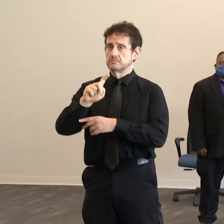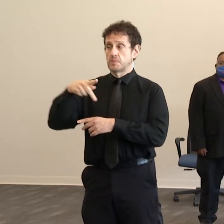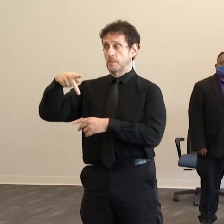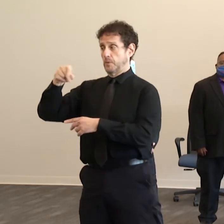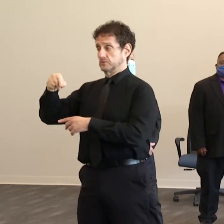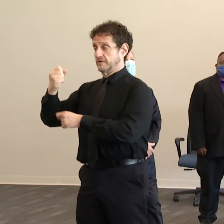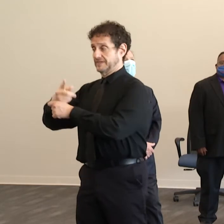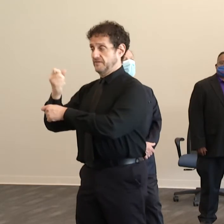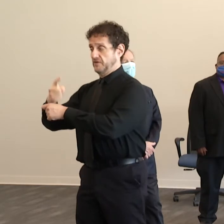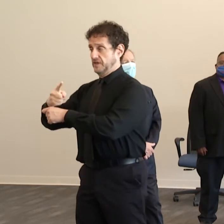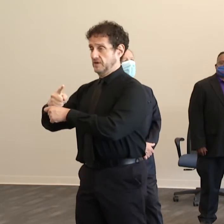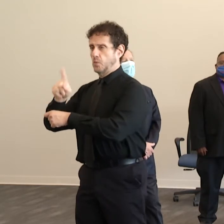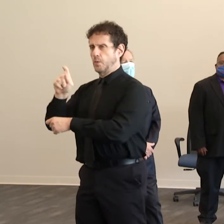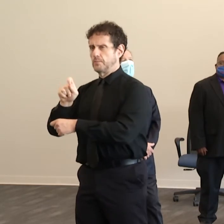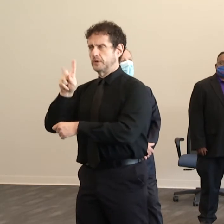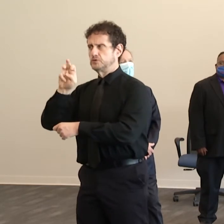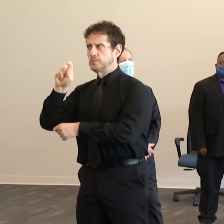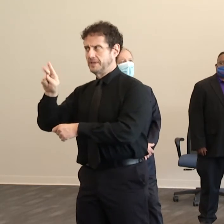post office.